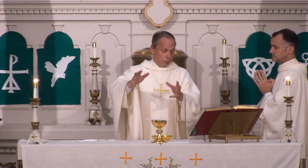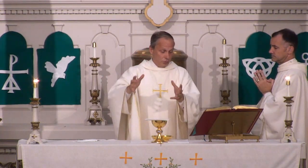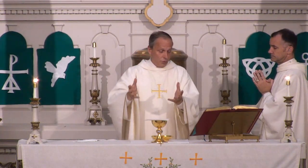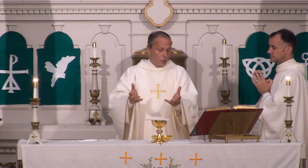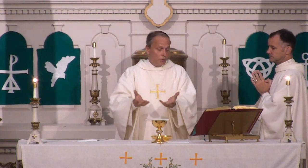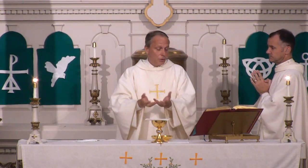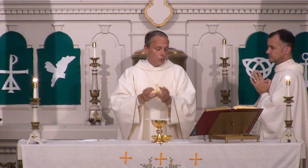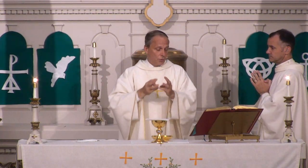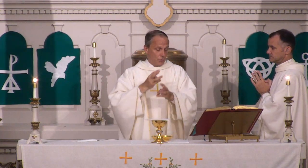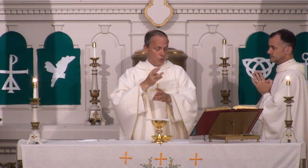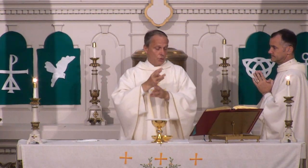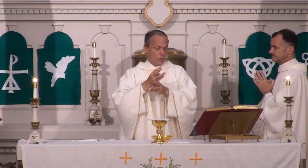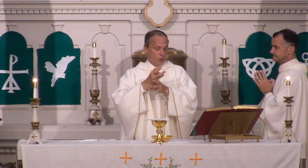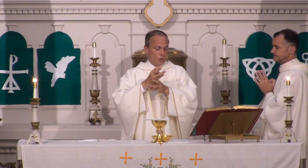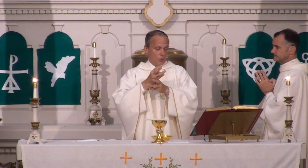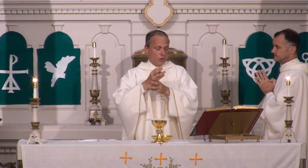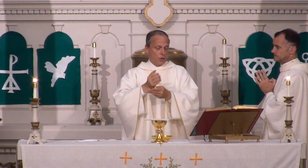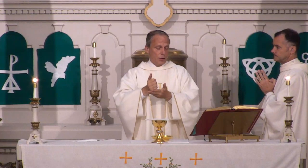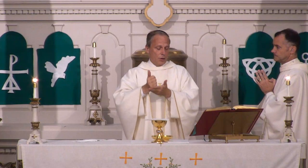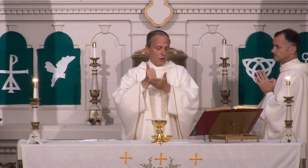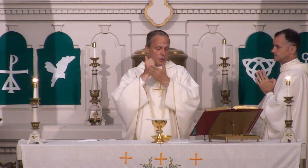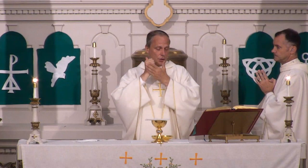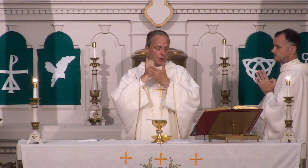Remember, Lord, your church spread throughout the world,